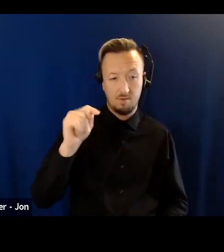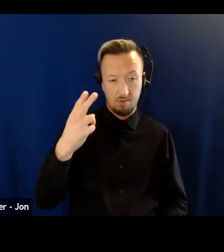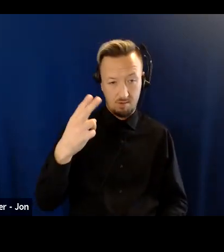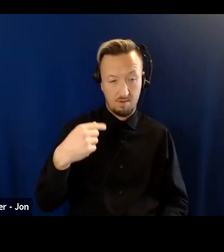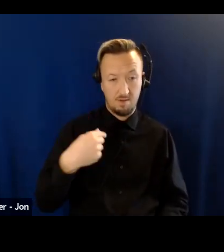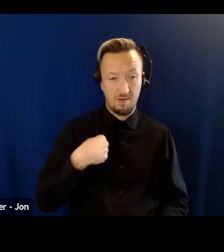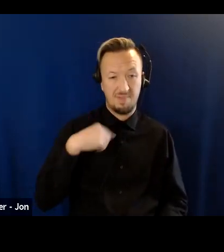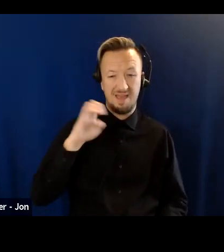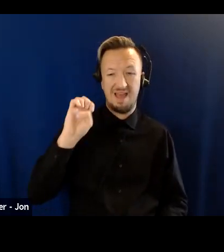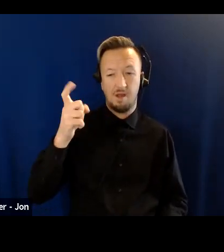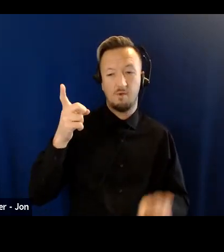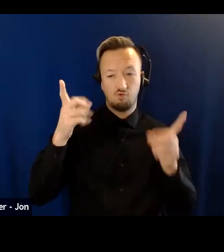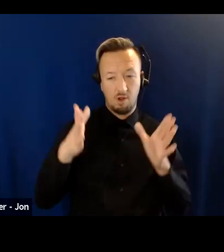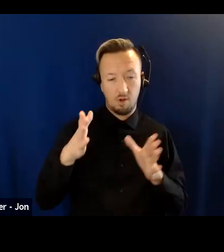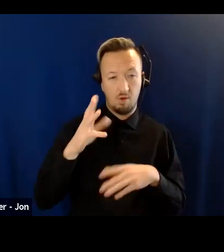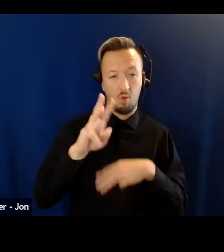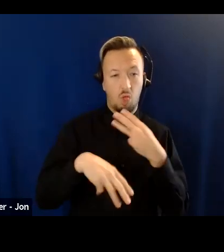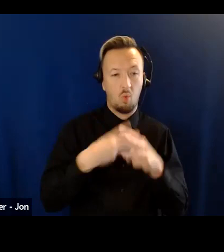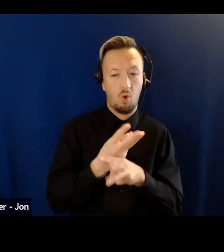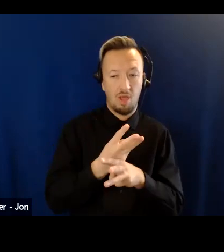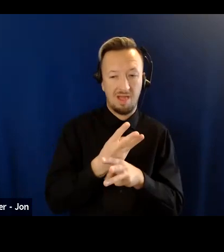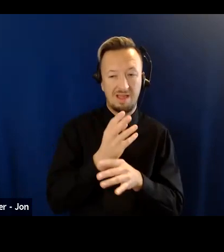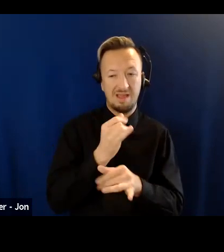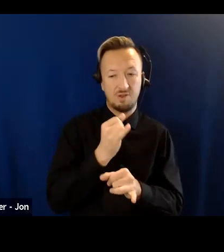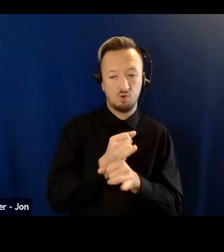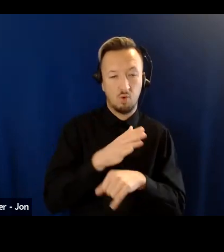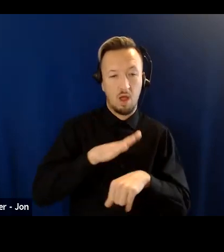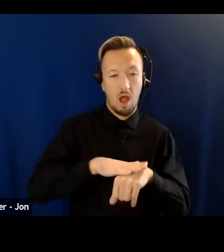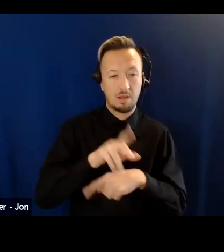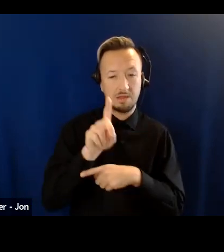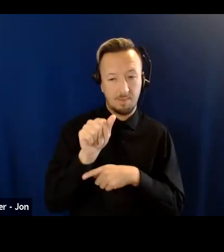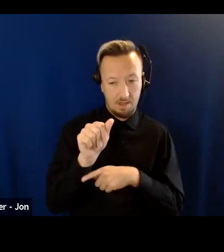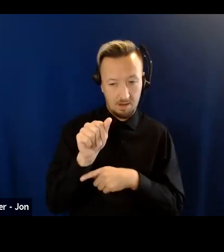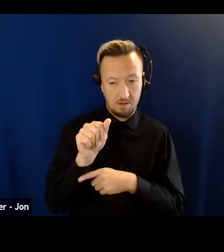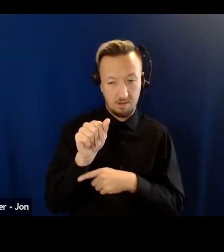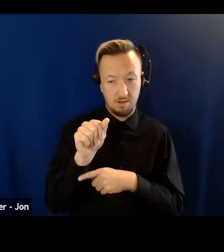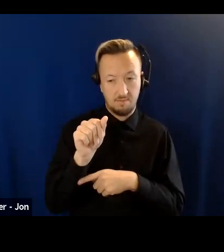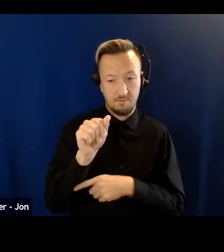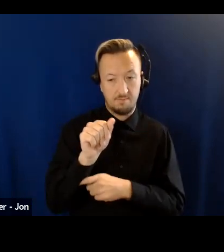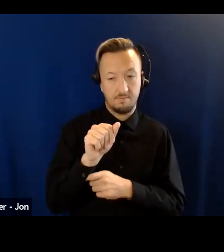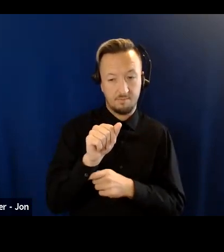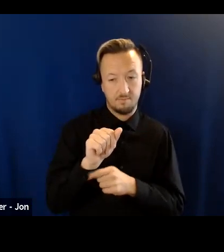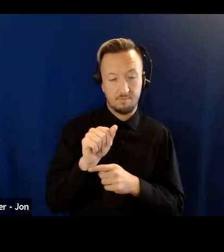the executive director of the World Institute on Disability. And I'm